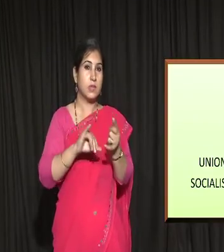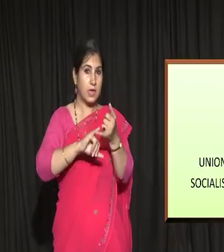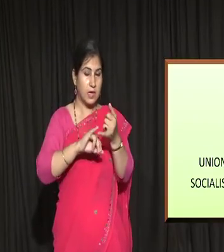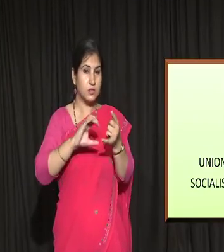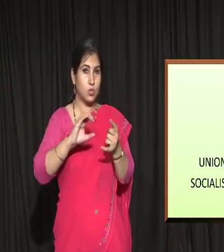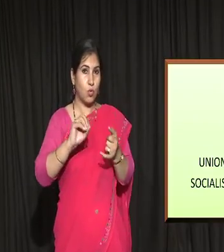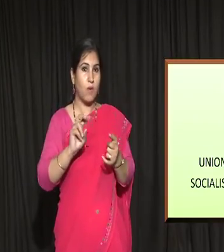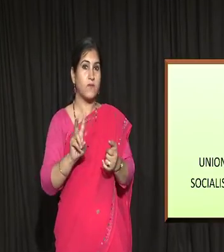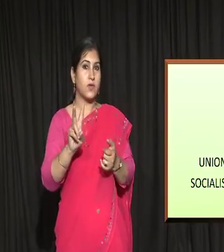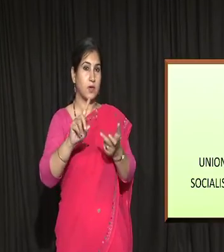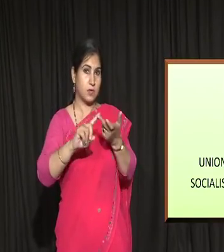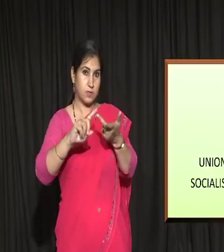Soviet